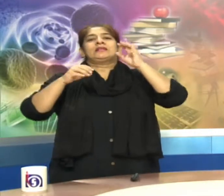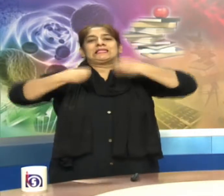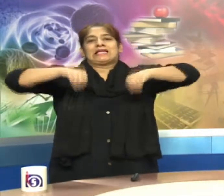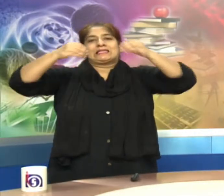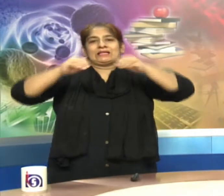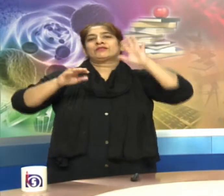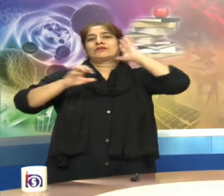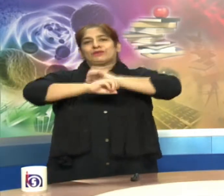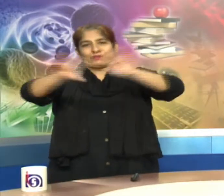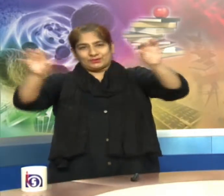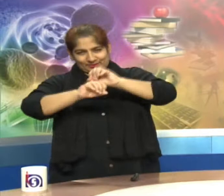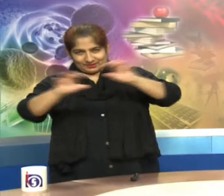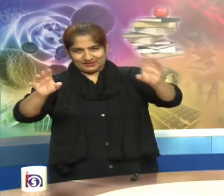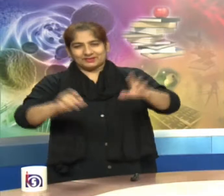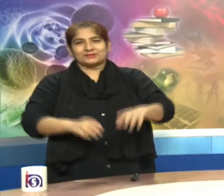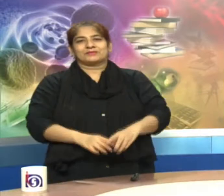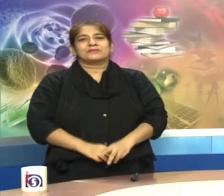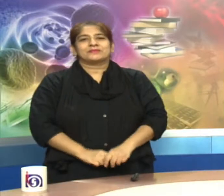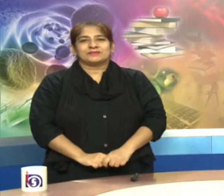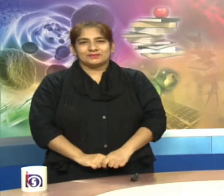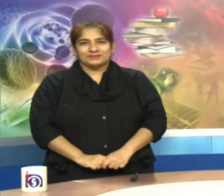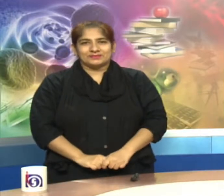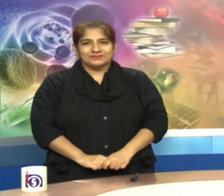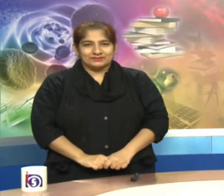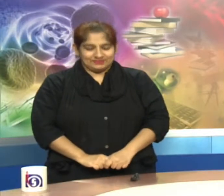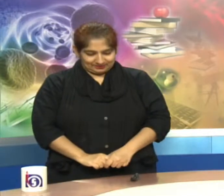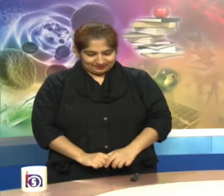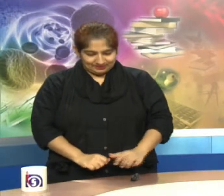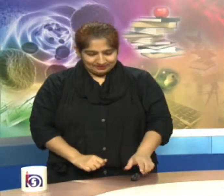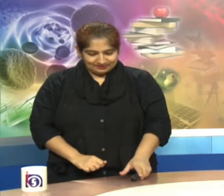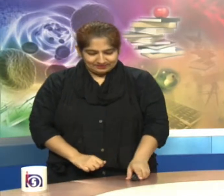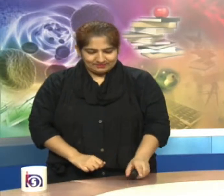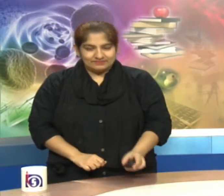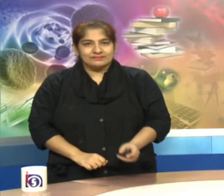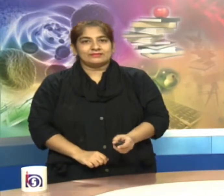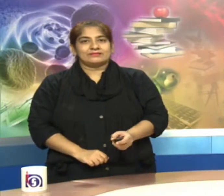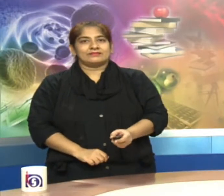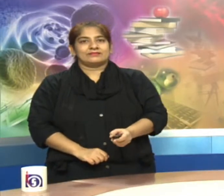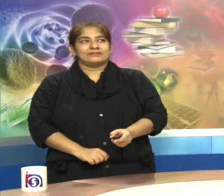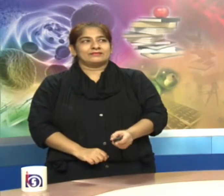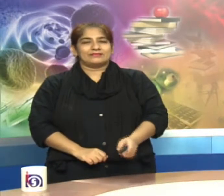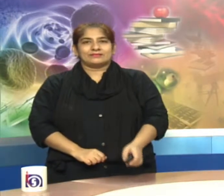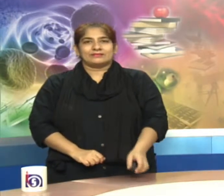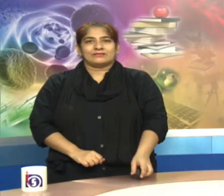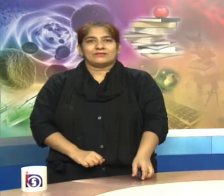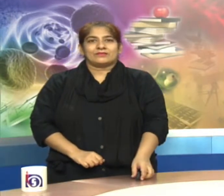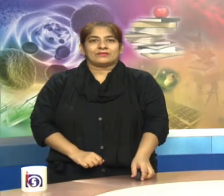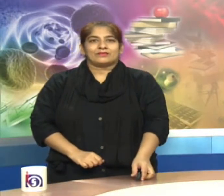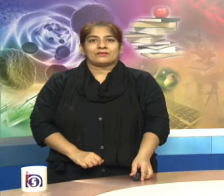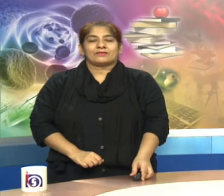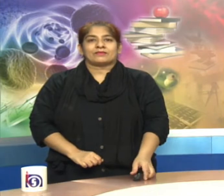discounts or different offers are given. So they are all for sale promotion.